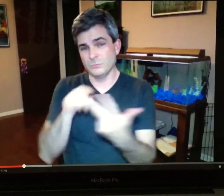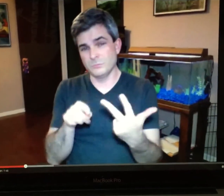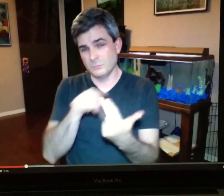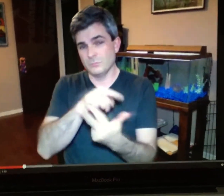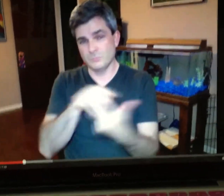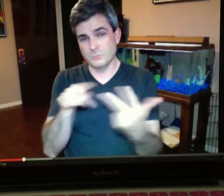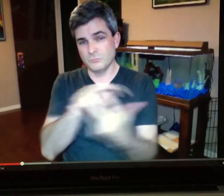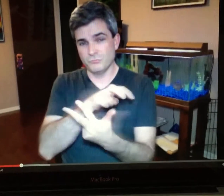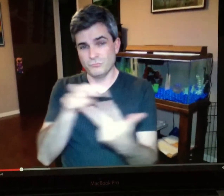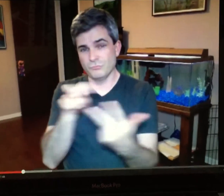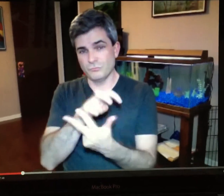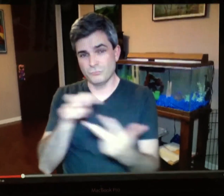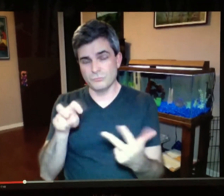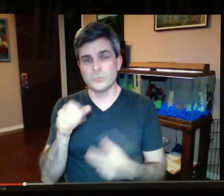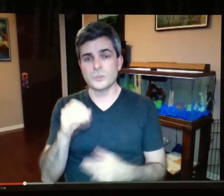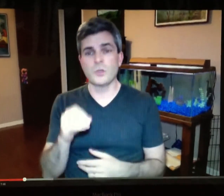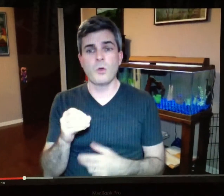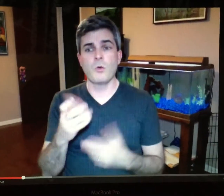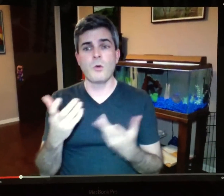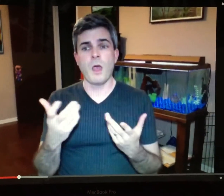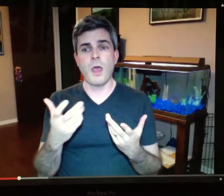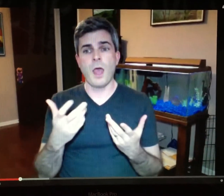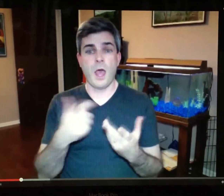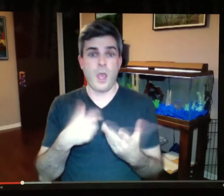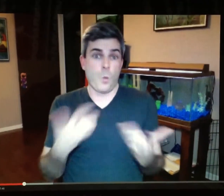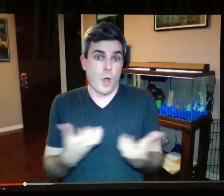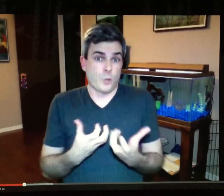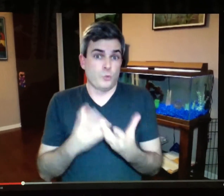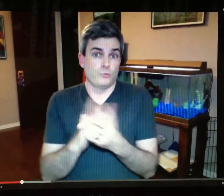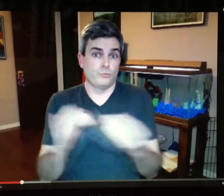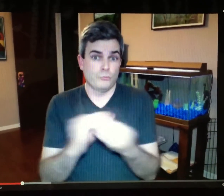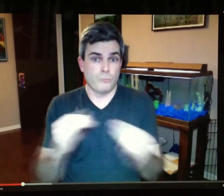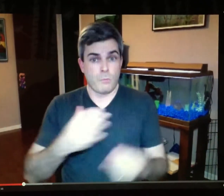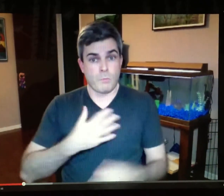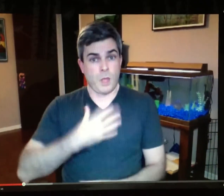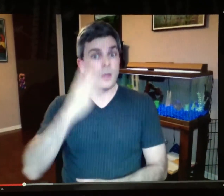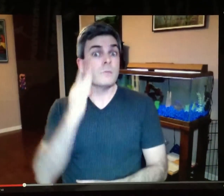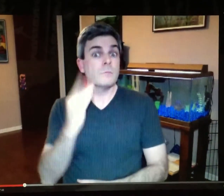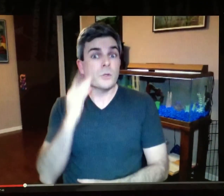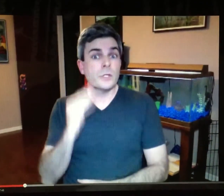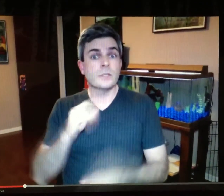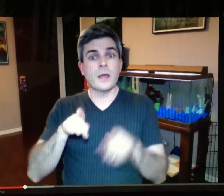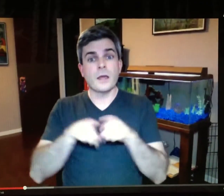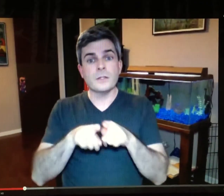well. I can do ASL, English, or transliteration. I can do all three.